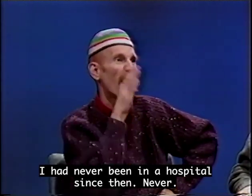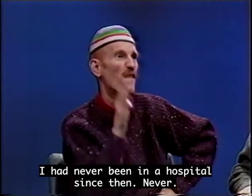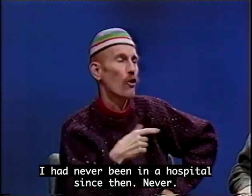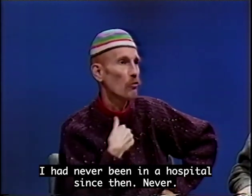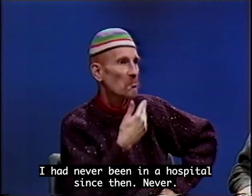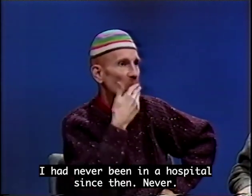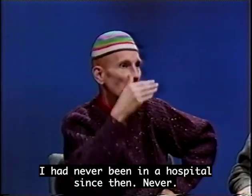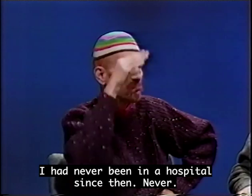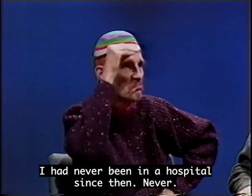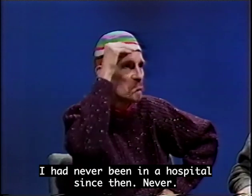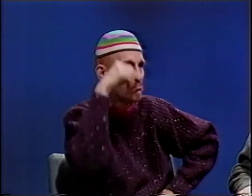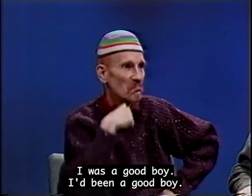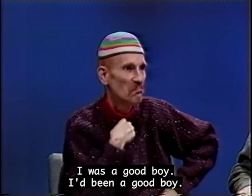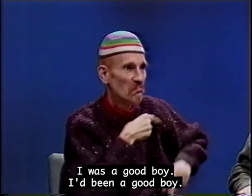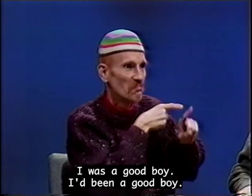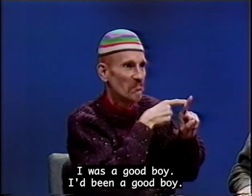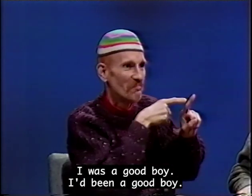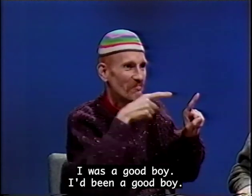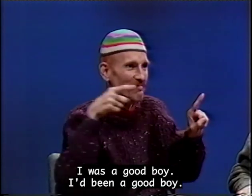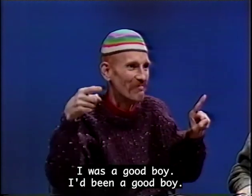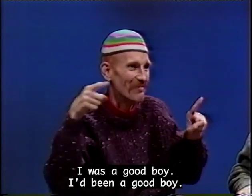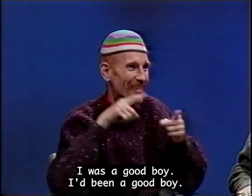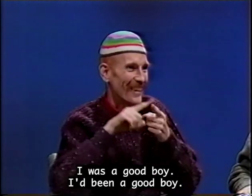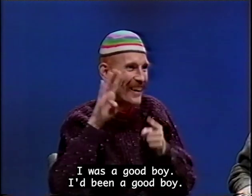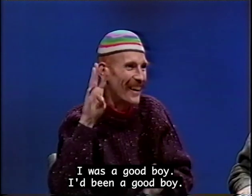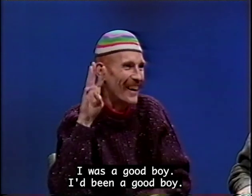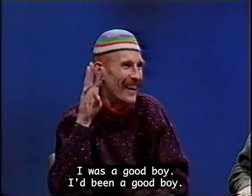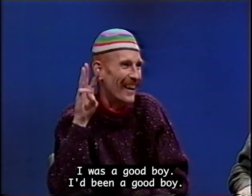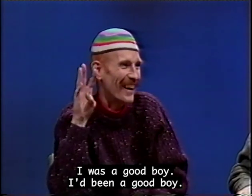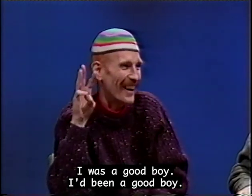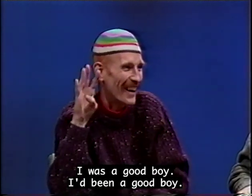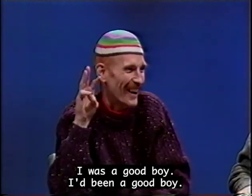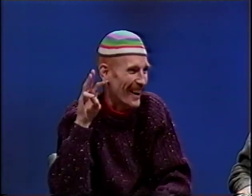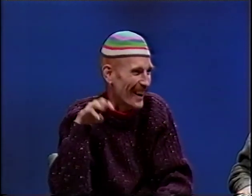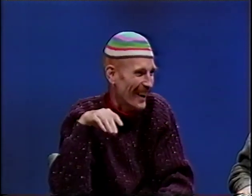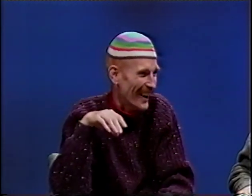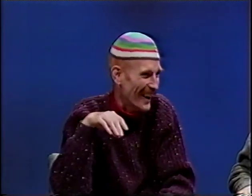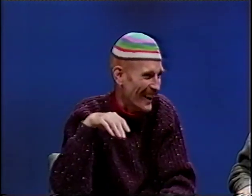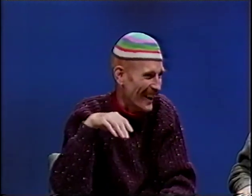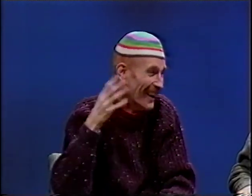never. I was a good boy. I'd been a good boy.